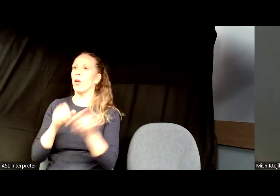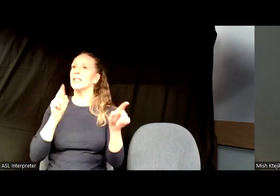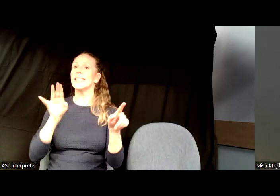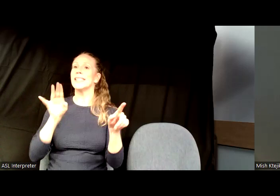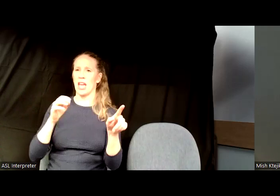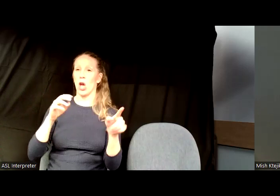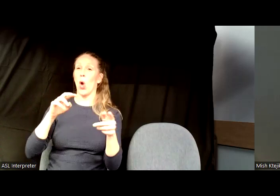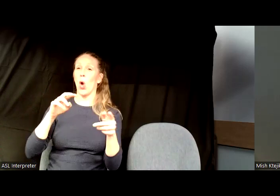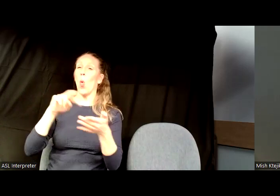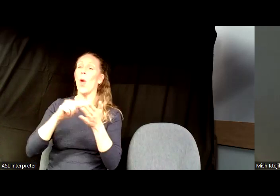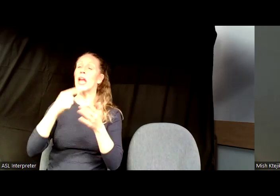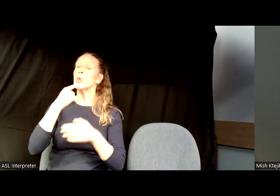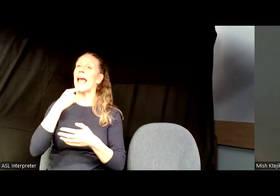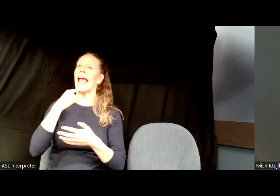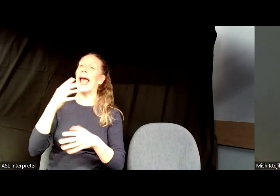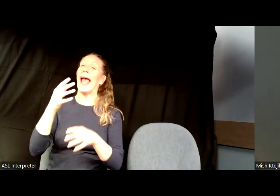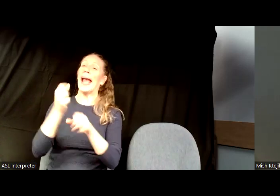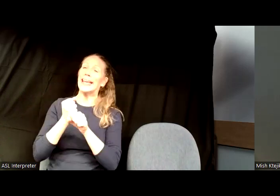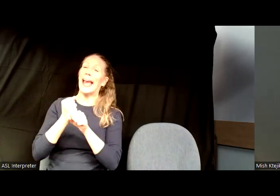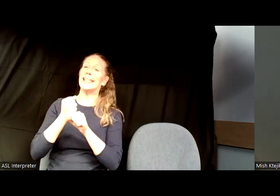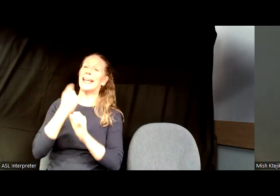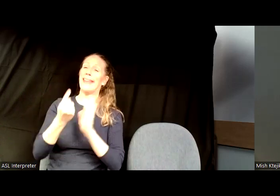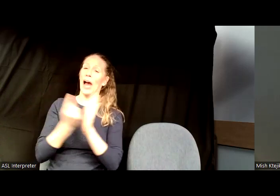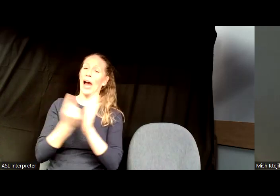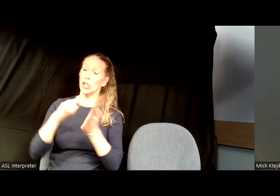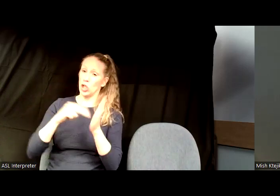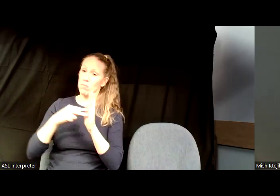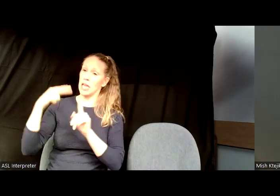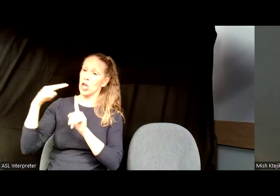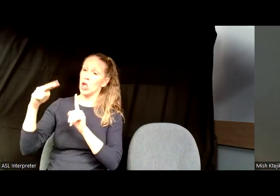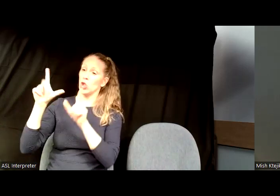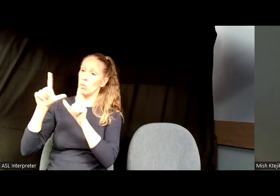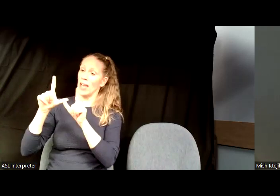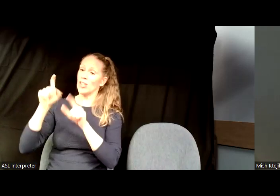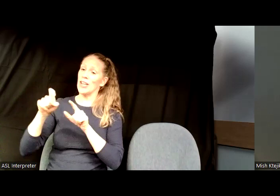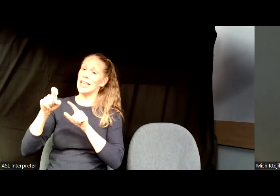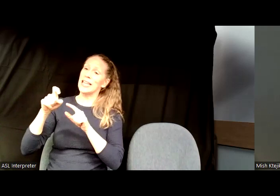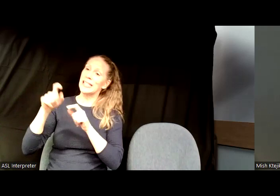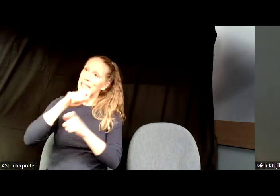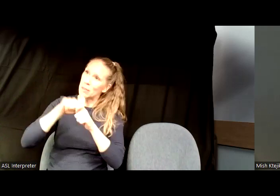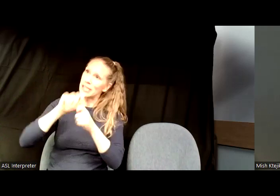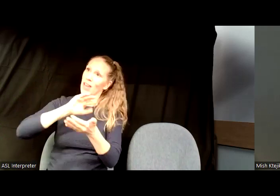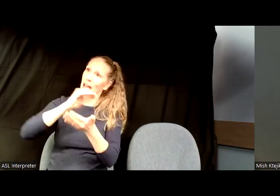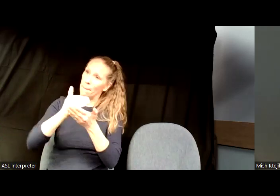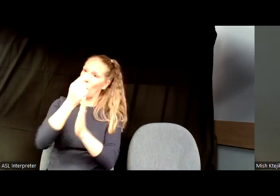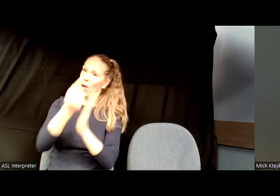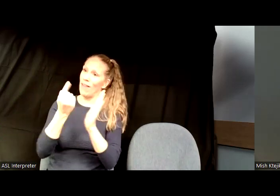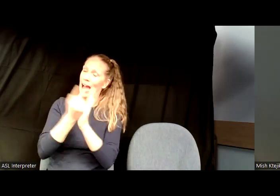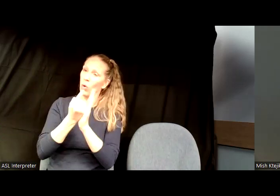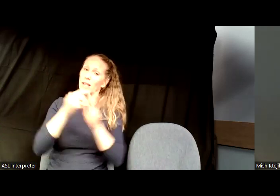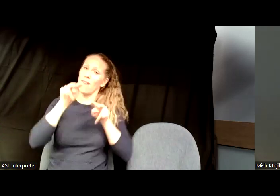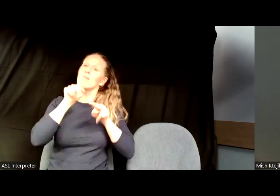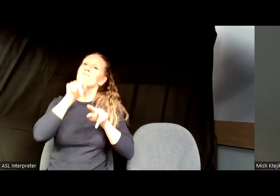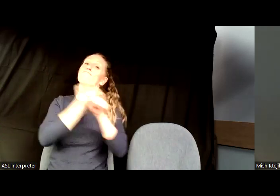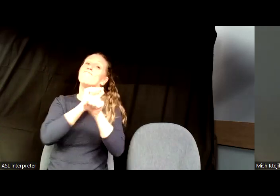you mean every year a supervisor has to have a certain amount of hours of supervising and provisional? Is that what you